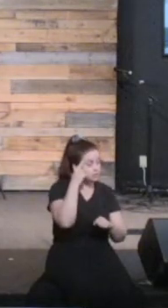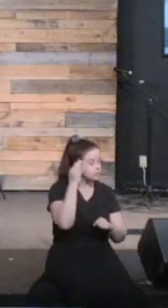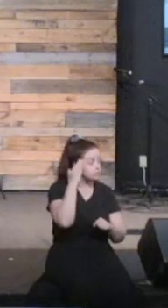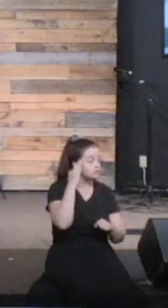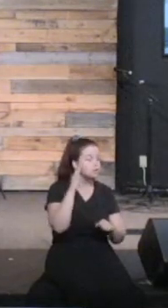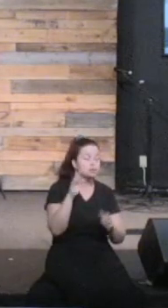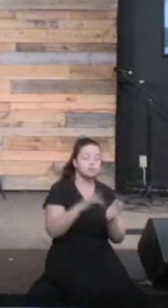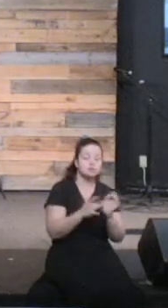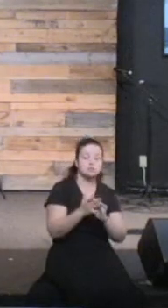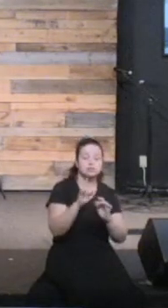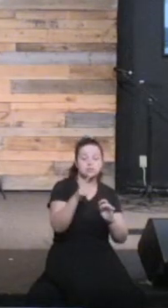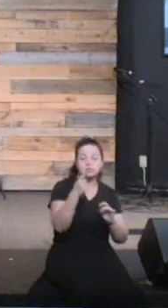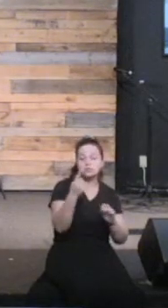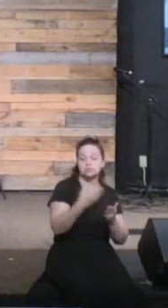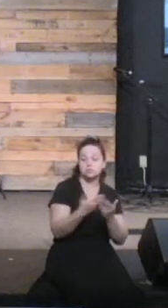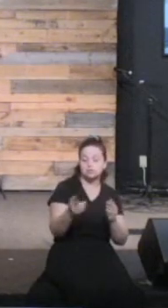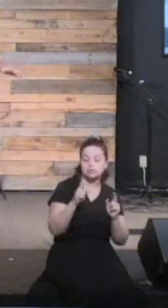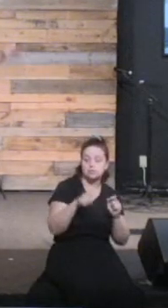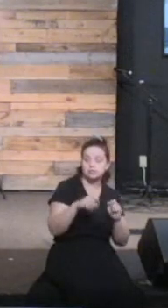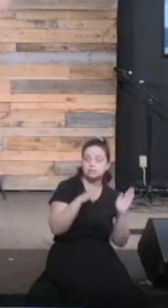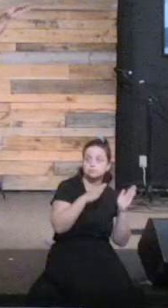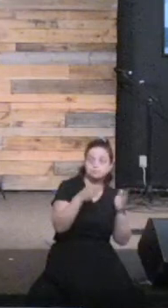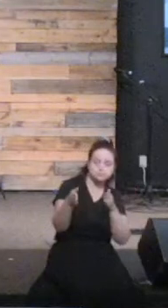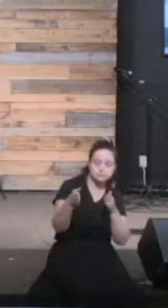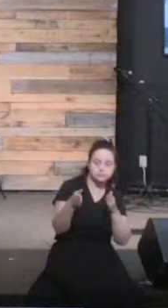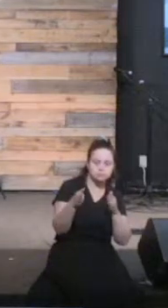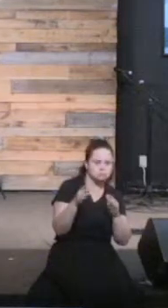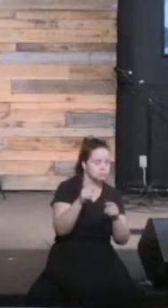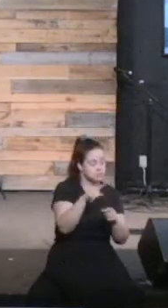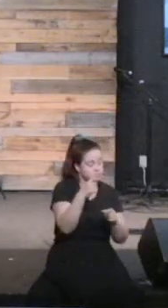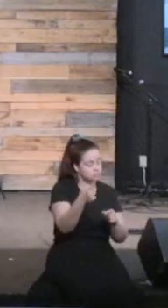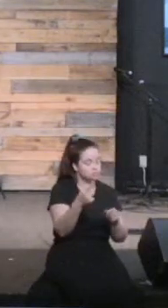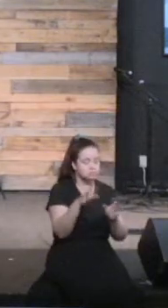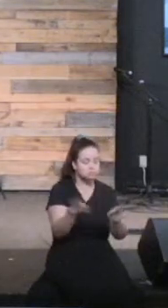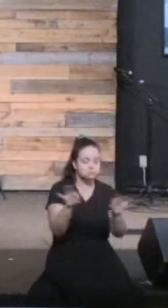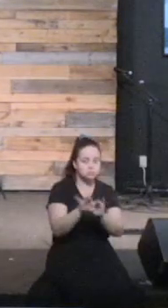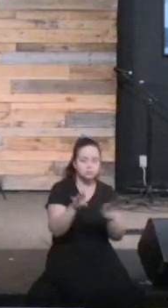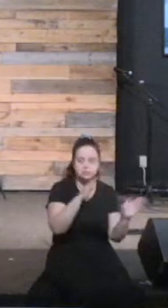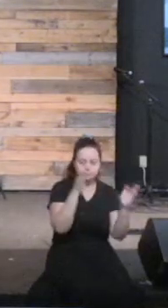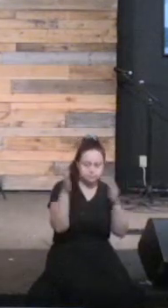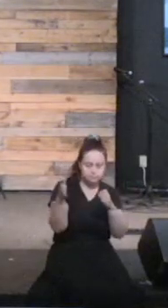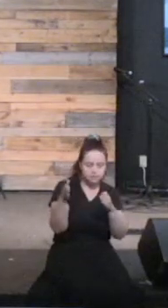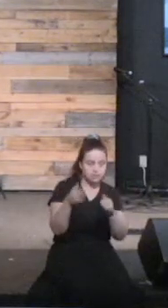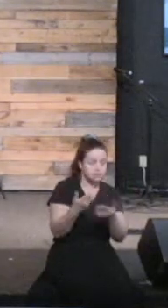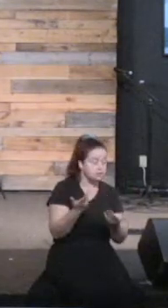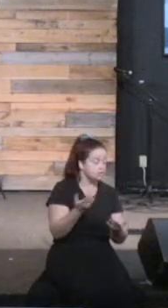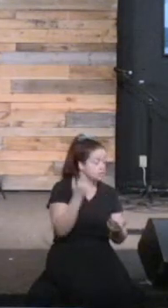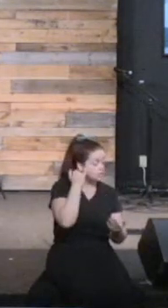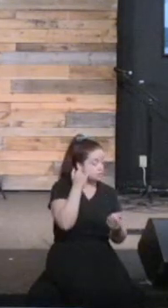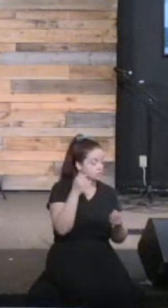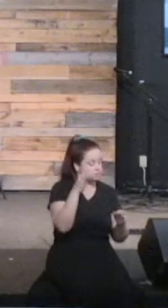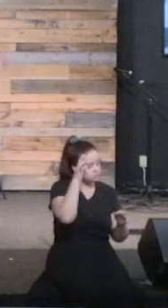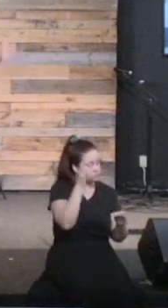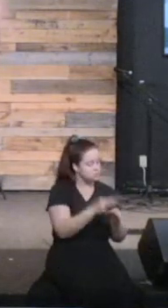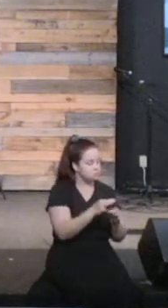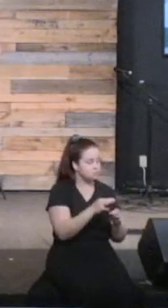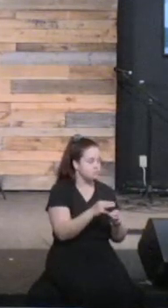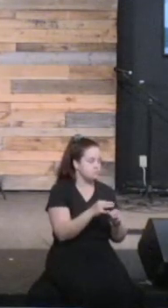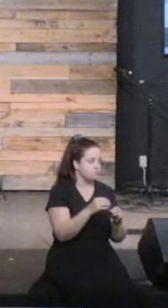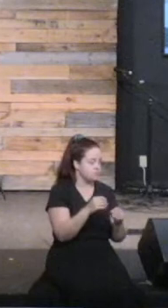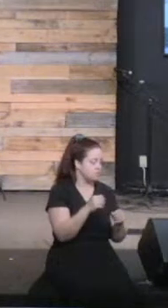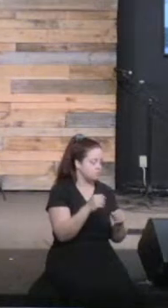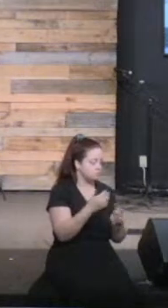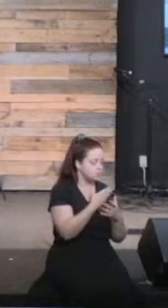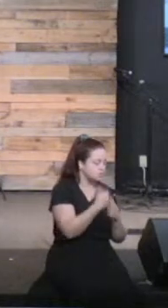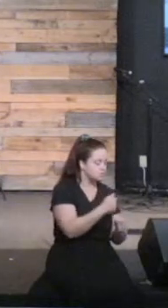only thing that we need to look to he is the only one worth looking to in fact if you put your faith in anything else you are wasting